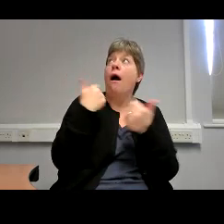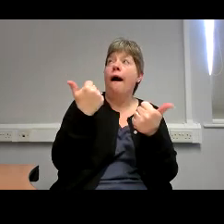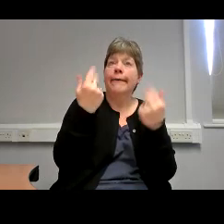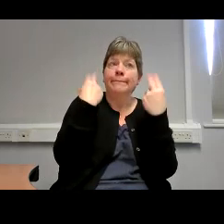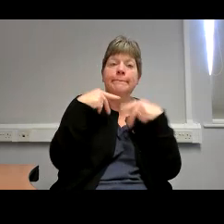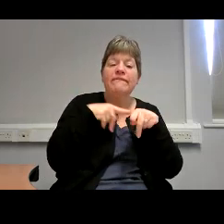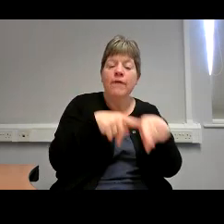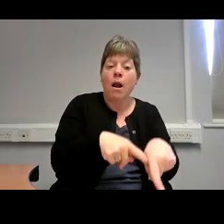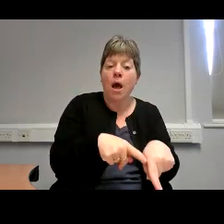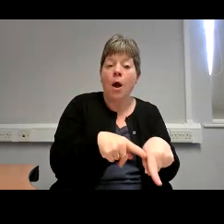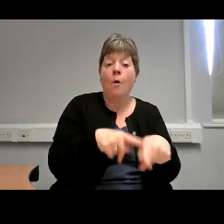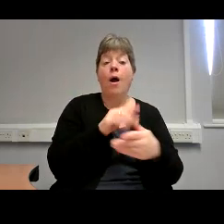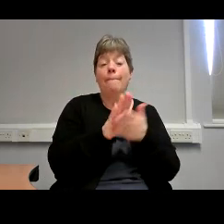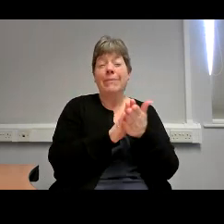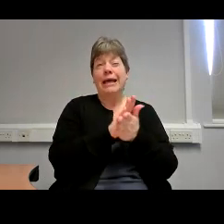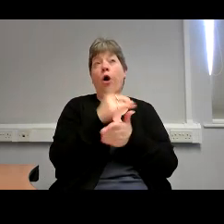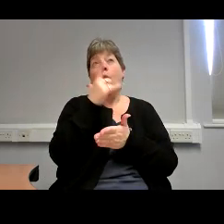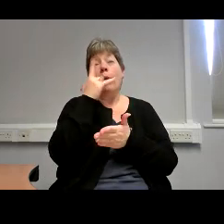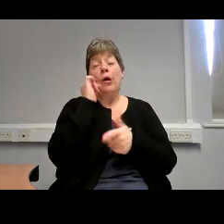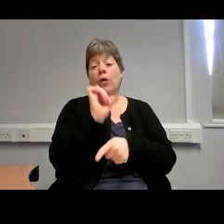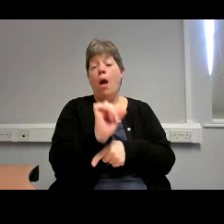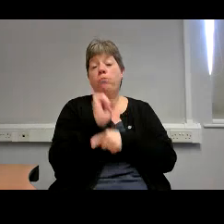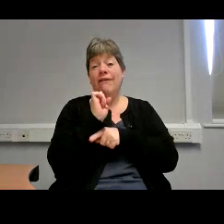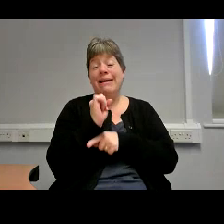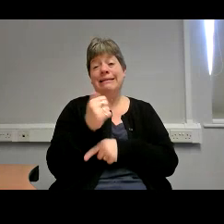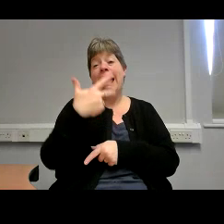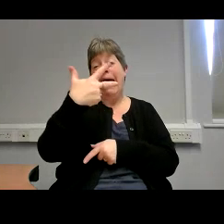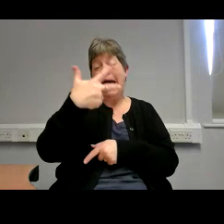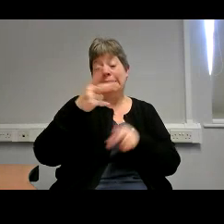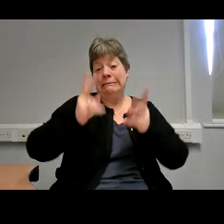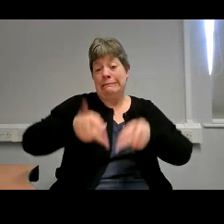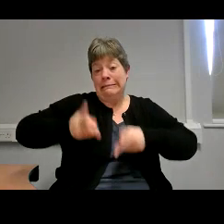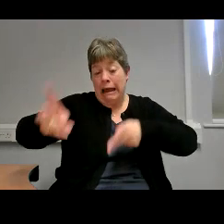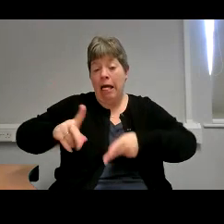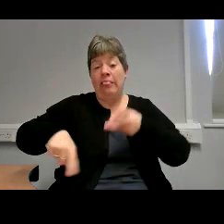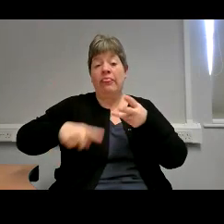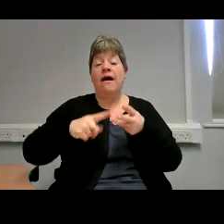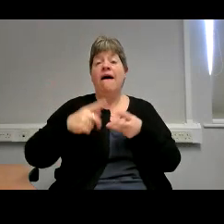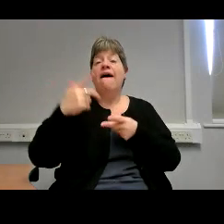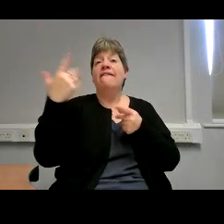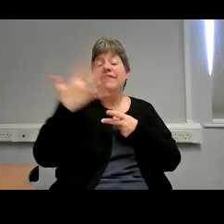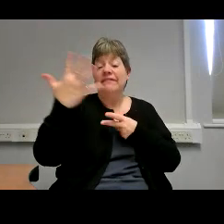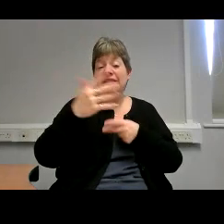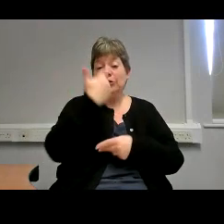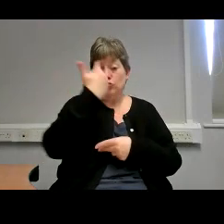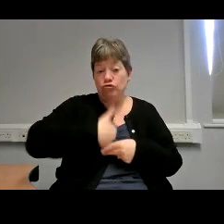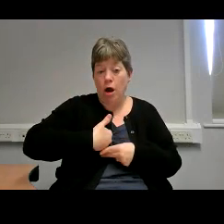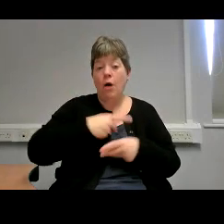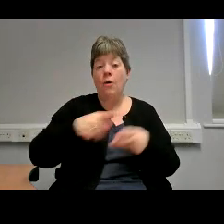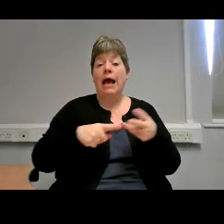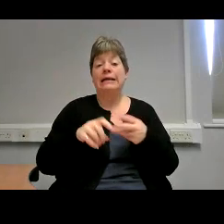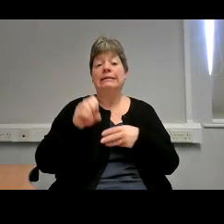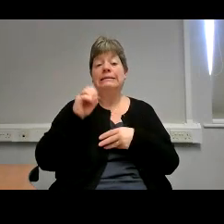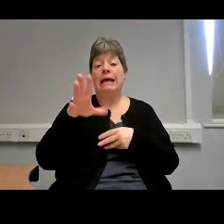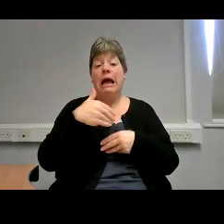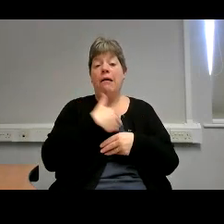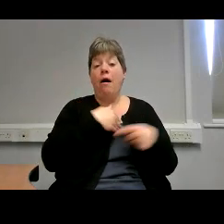them, we could then prevent 8 deaths, 15 strokes, and 10 myocardial